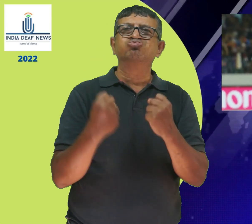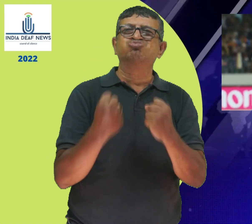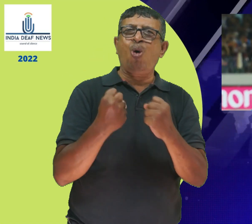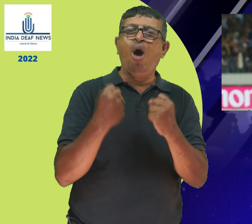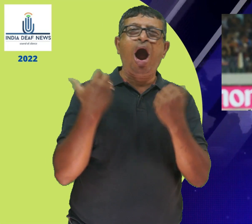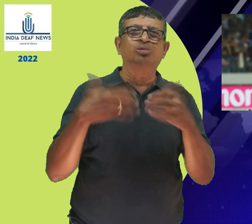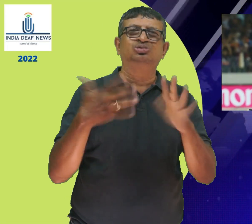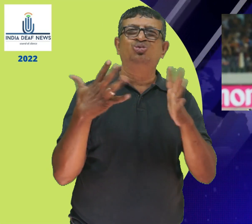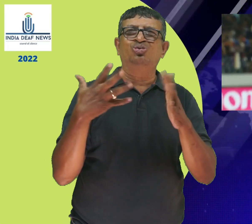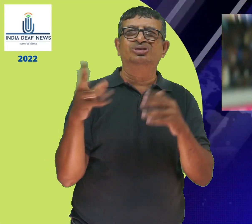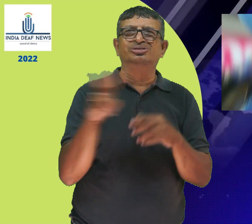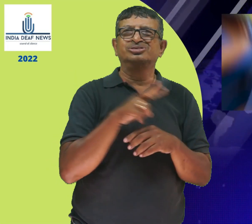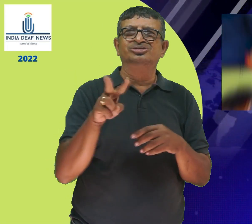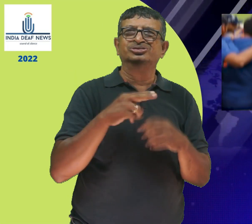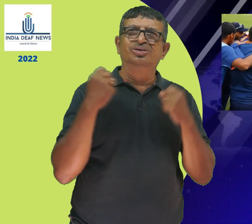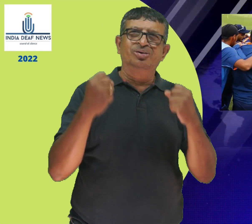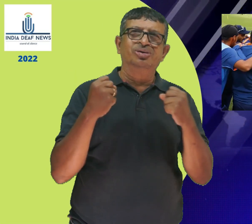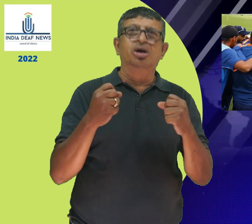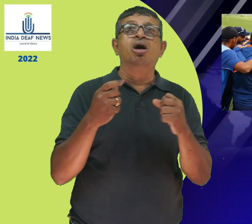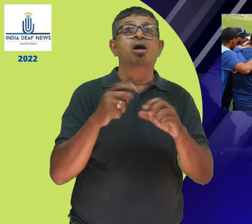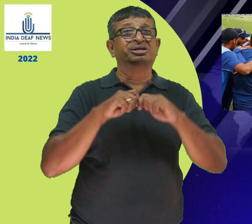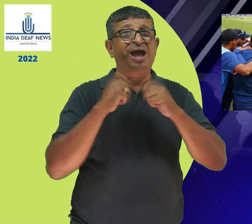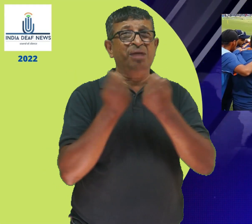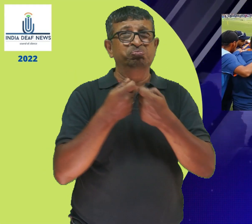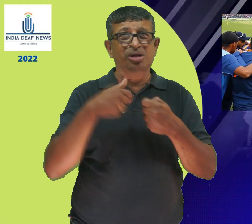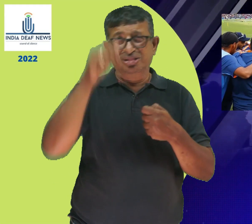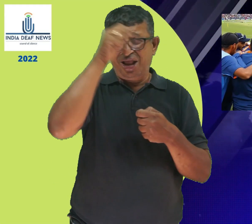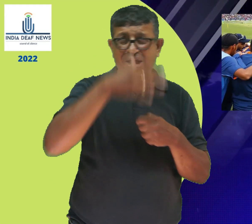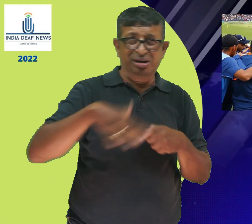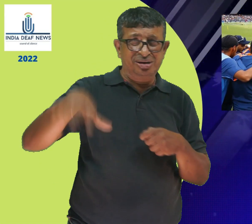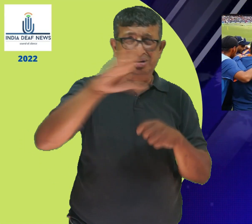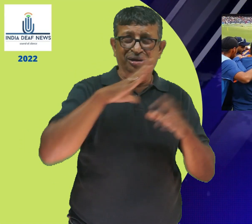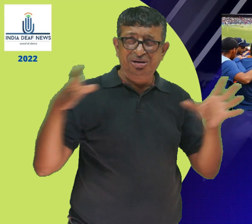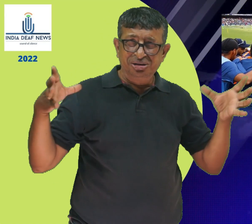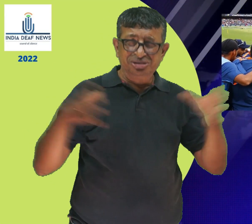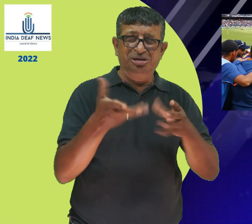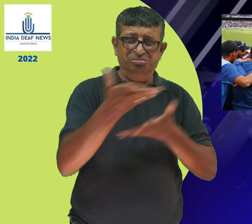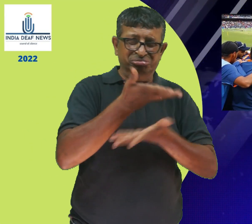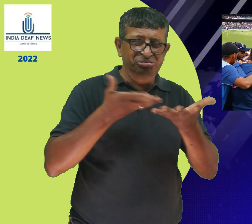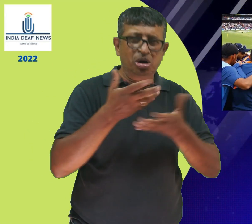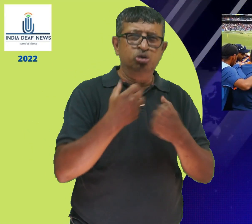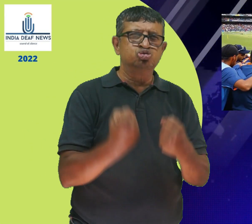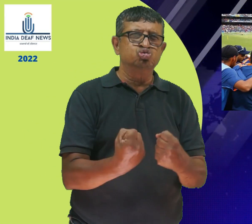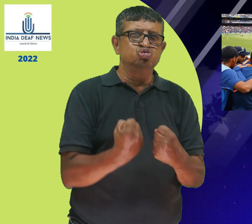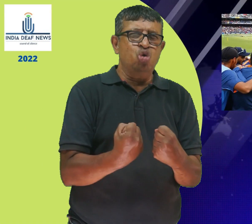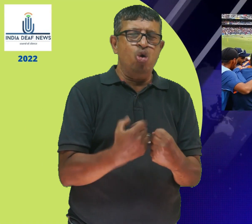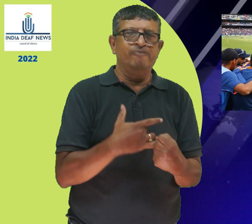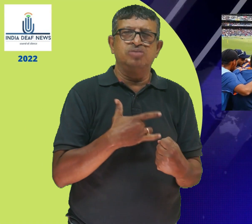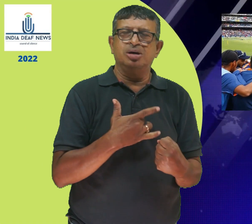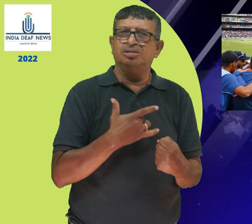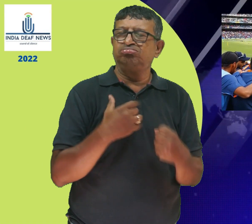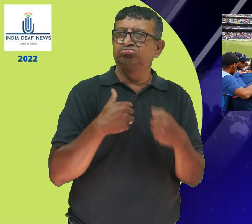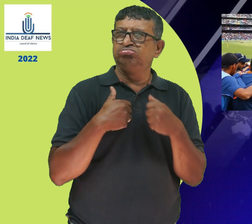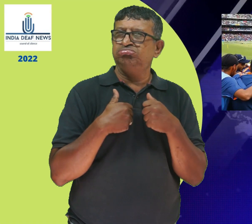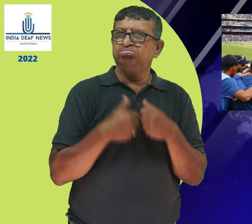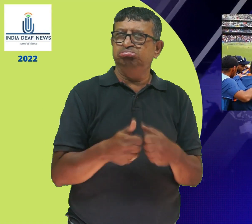Sharma at ease. With an almost ideal performance, Team India showed everybody why they are the best T20 team in the